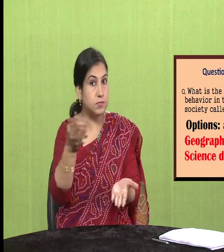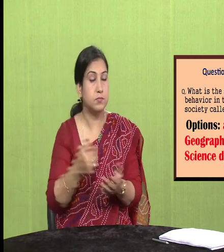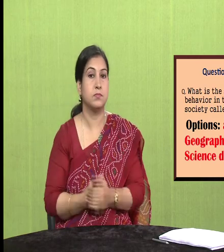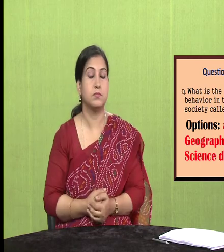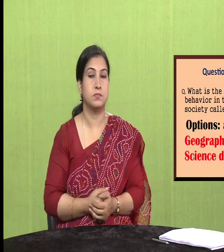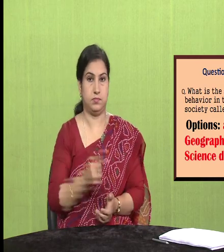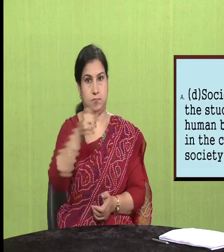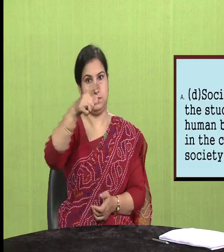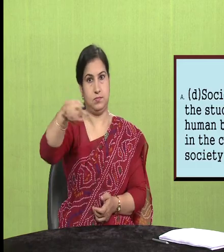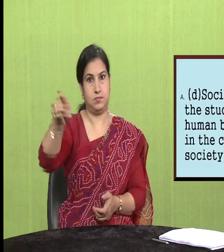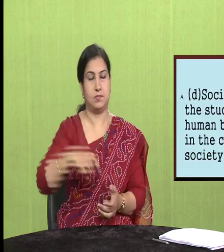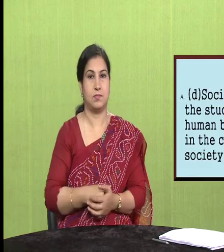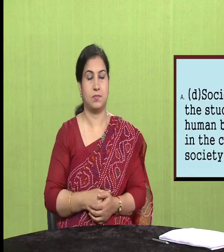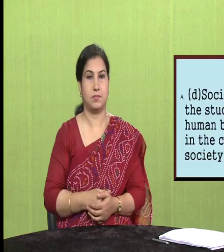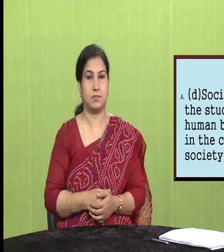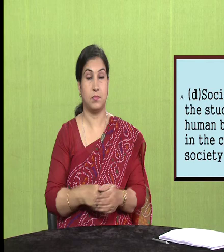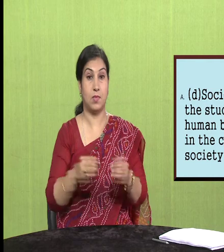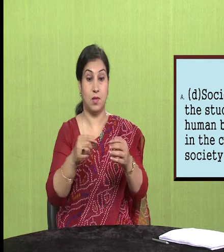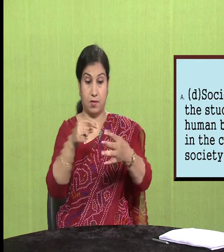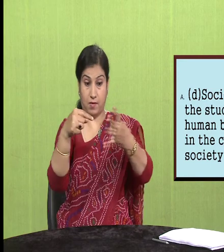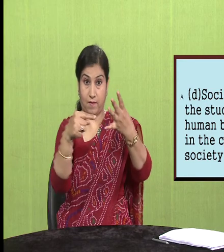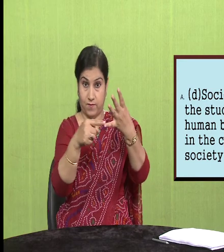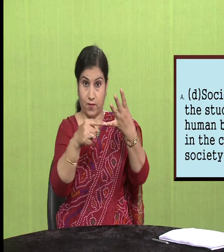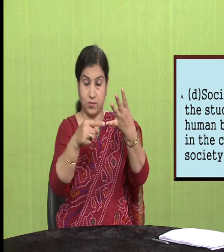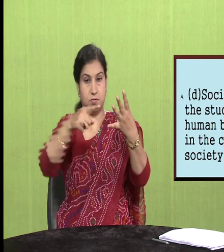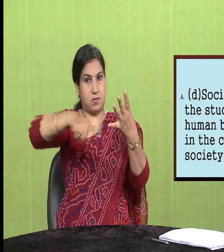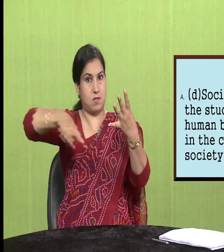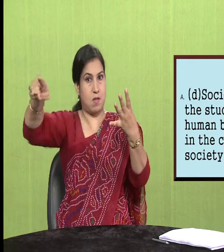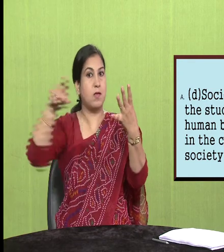Right. Option 4 is the right answer.